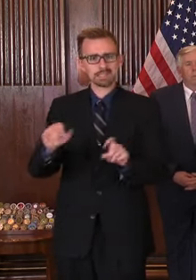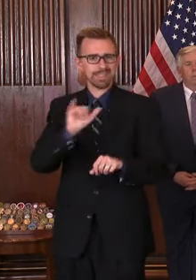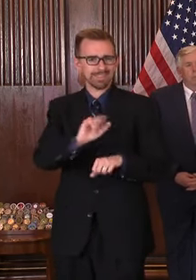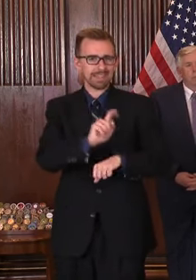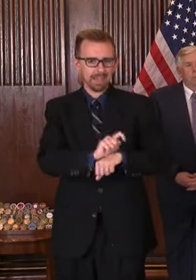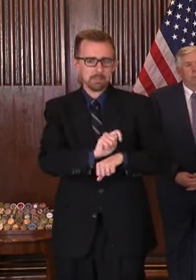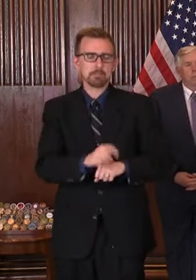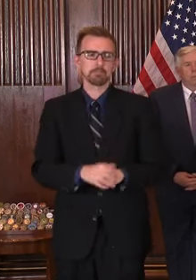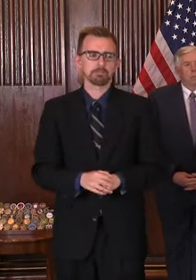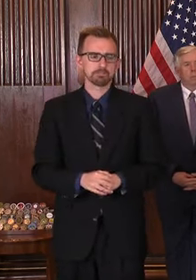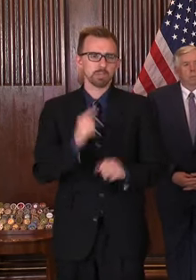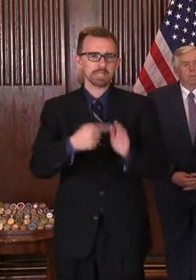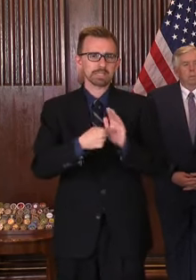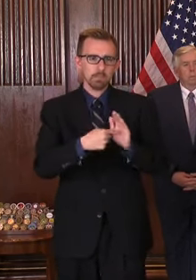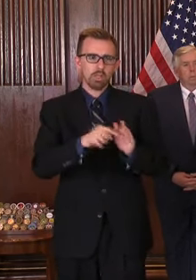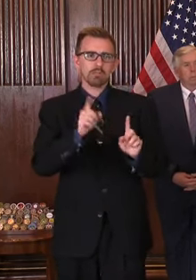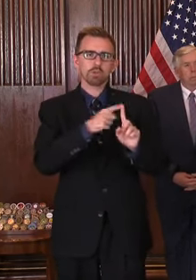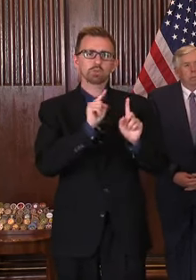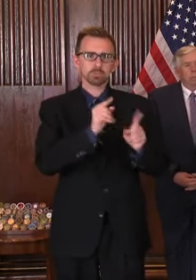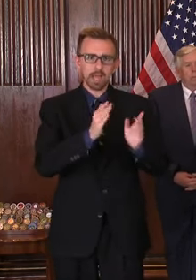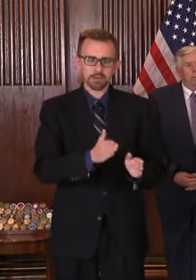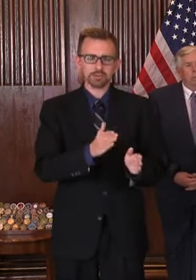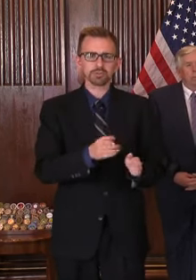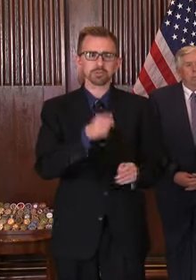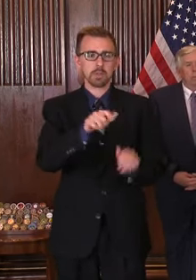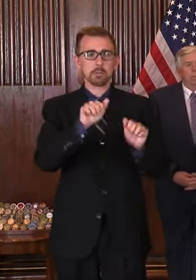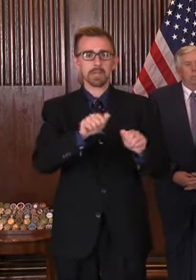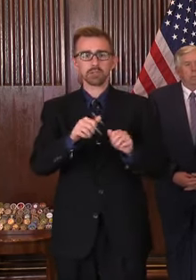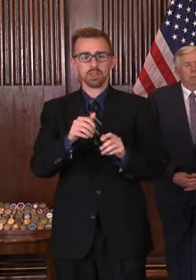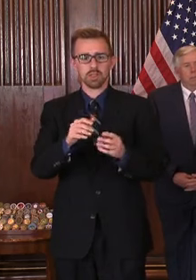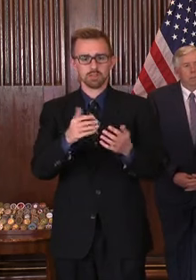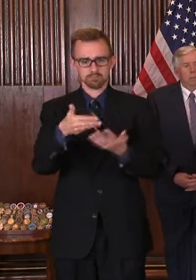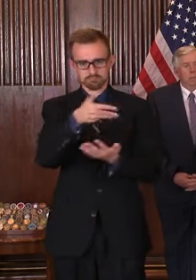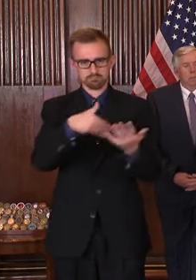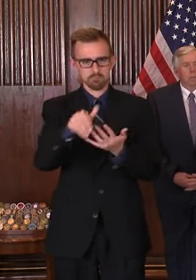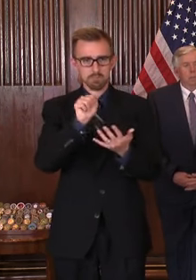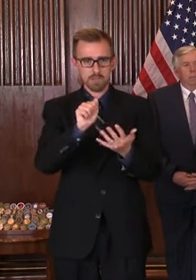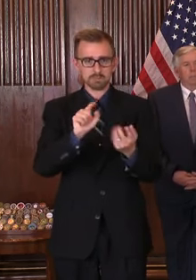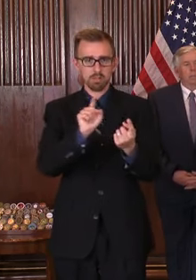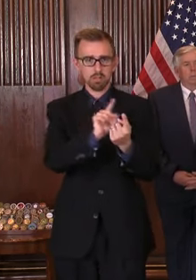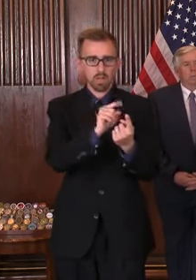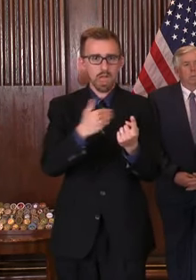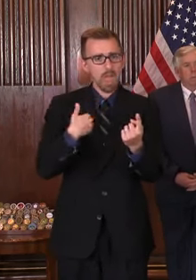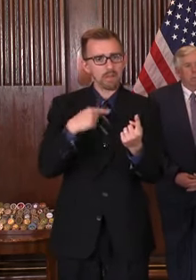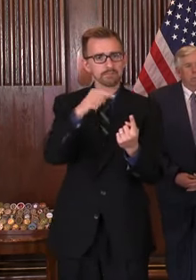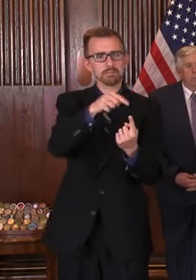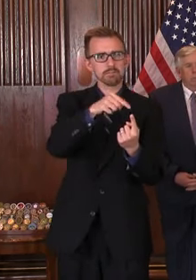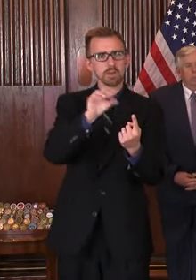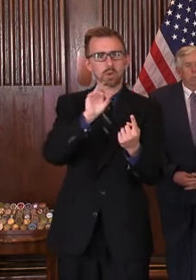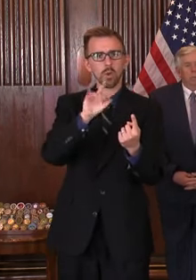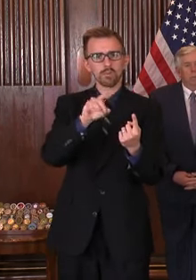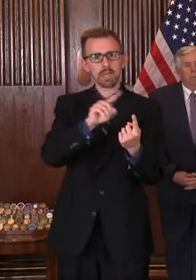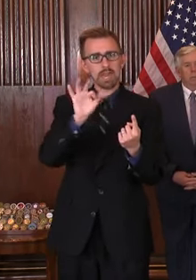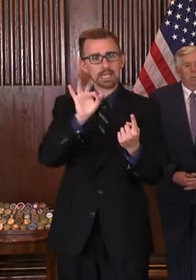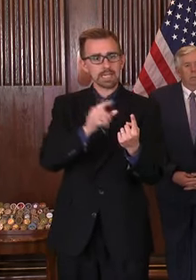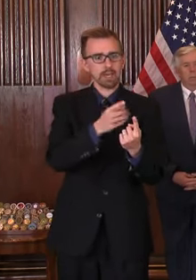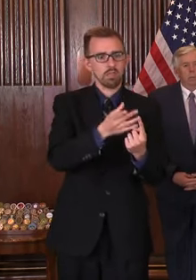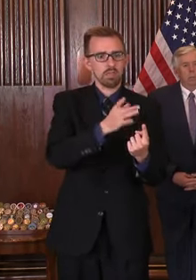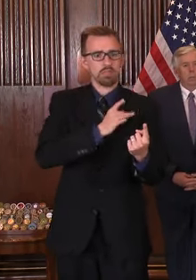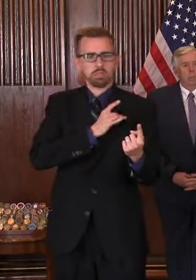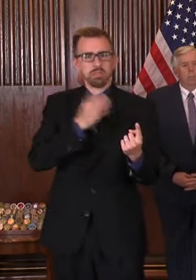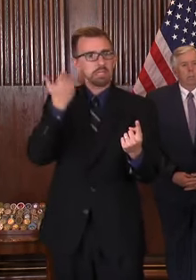time, such as first responders and others who are potentially around multiple patients who may have had COVID-19 and become infected without knowing